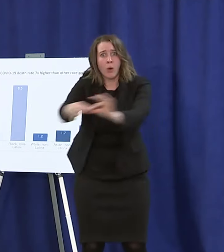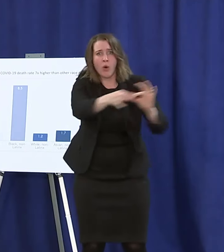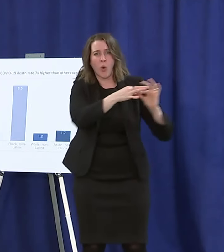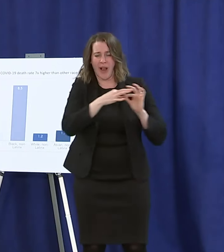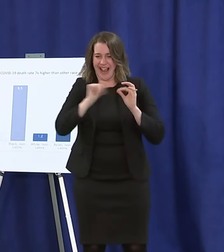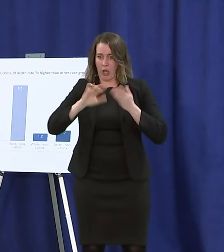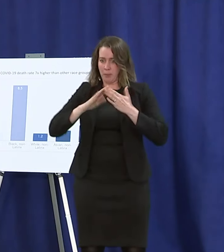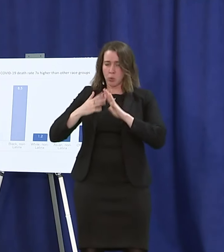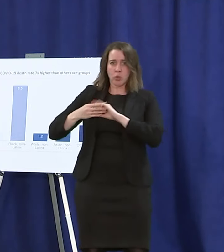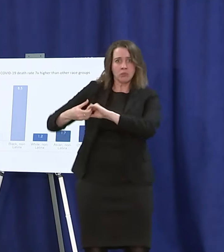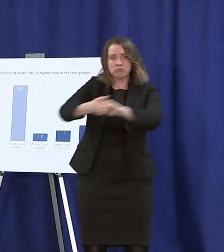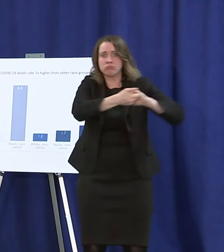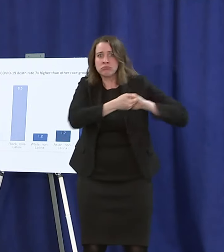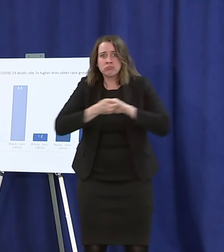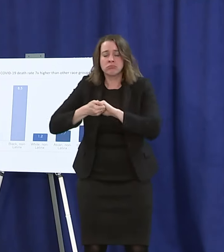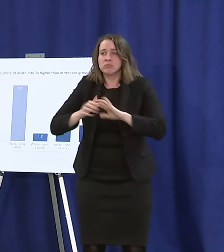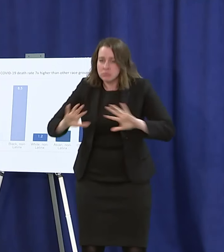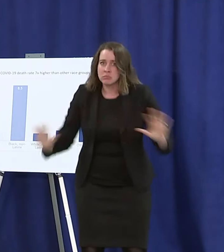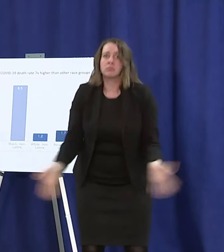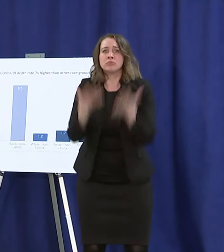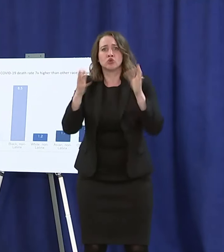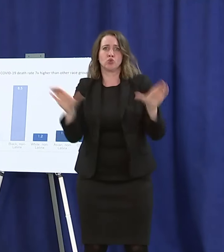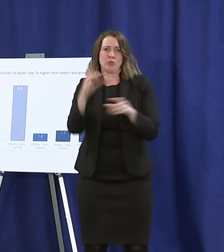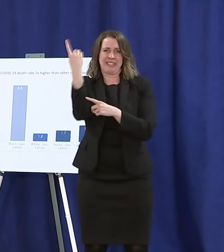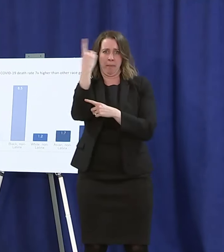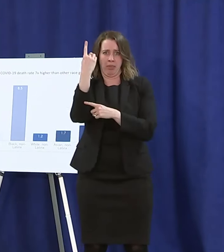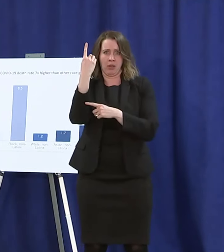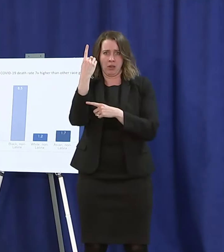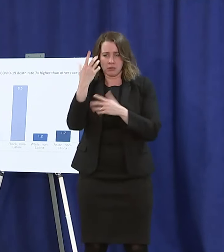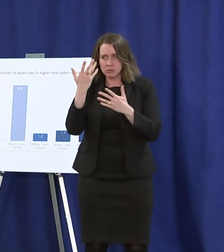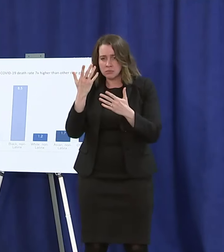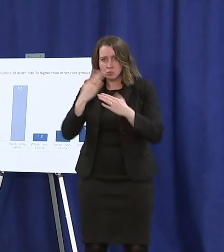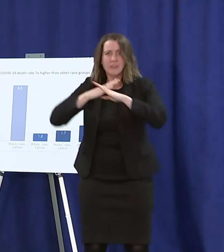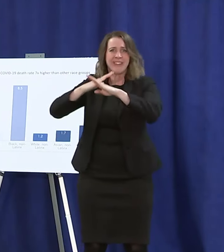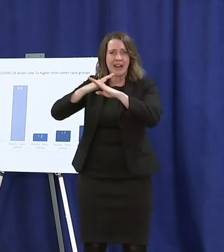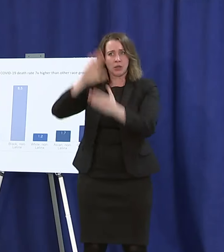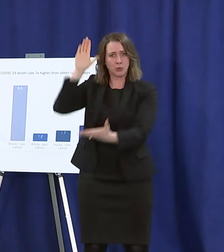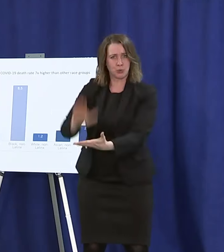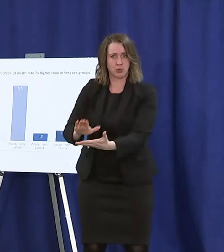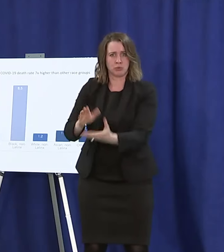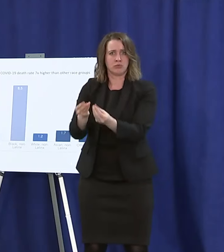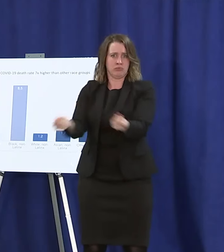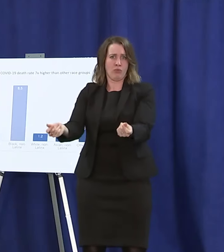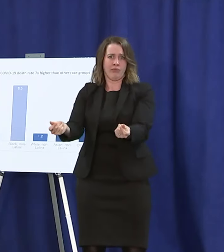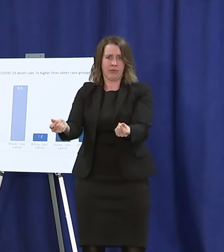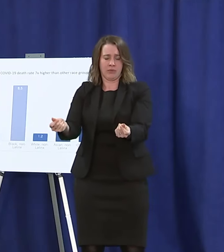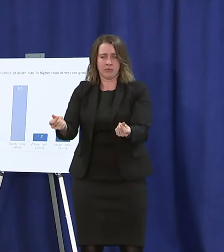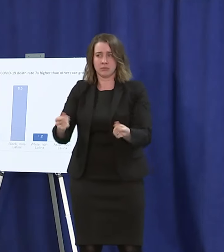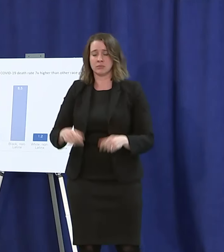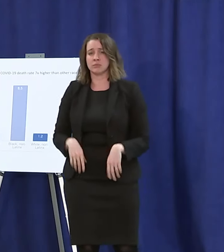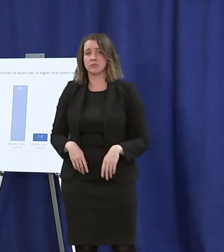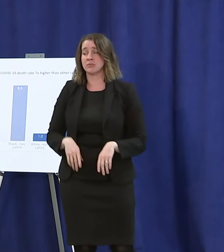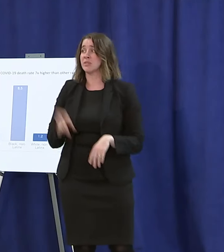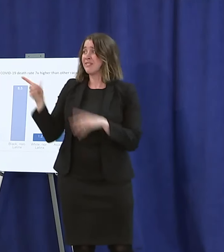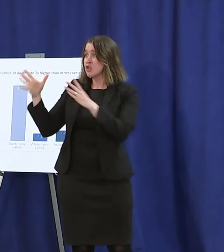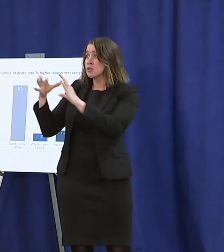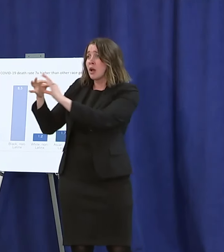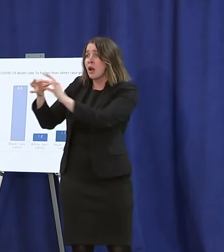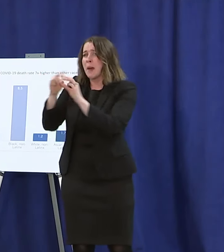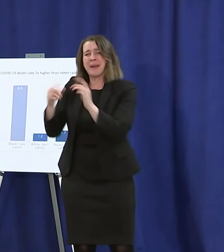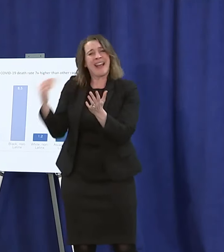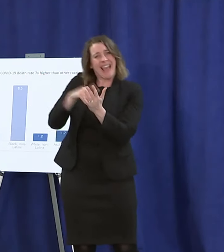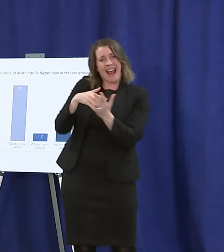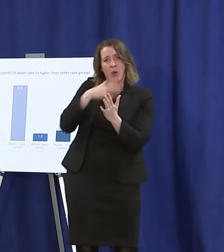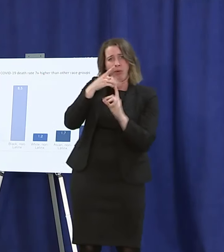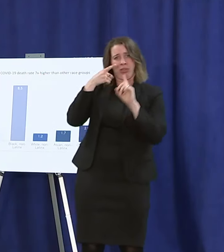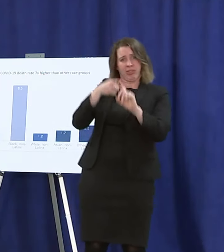to step up to do something about this. And the point's been made, but it bears repeating. All